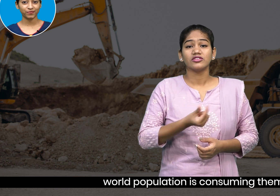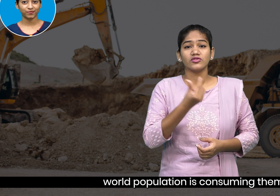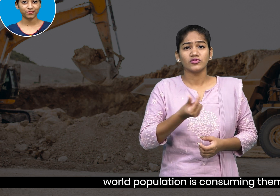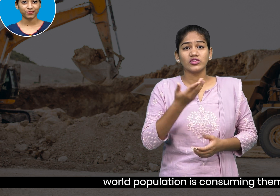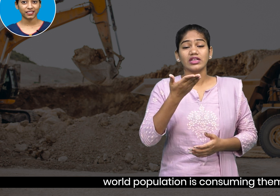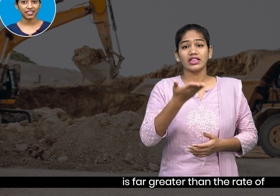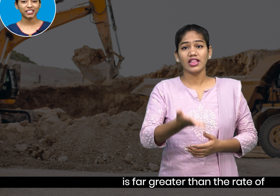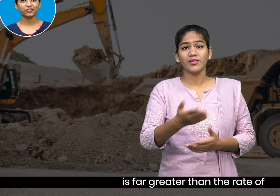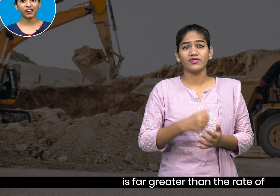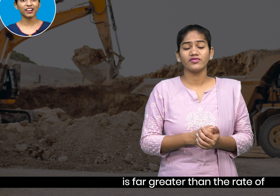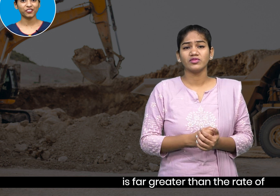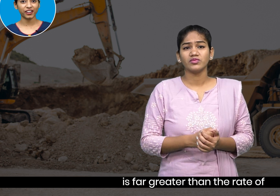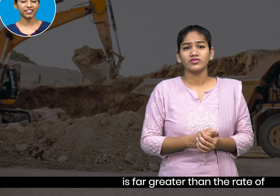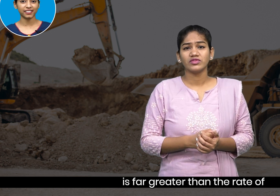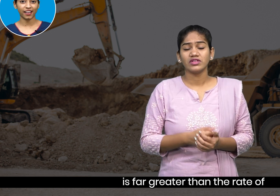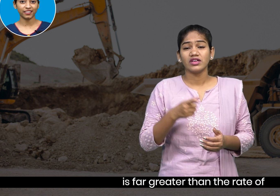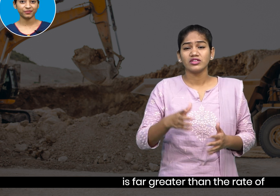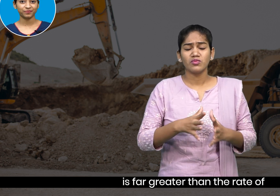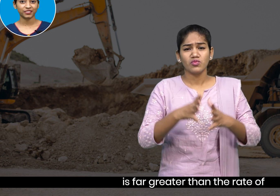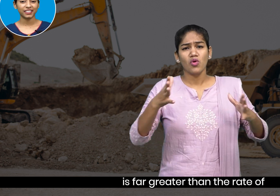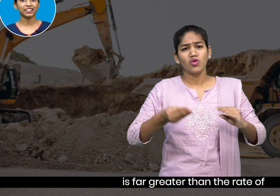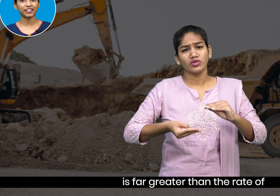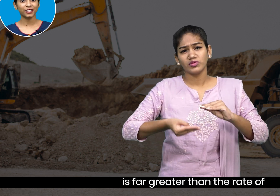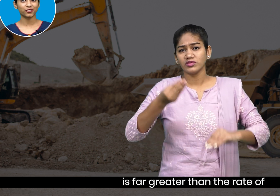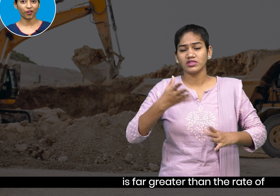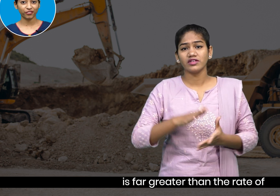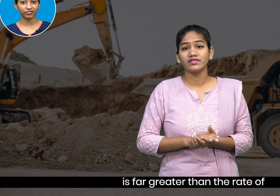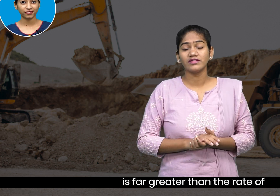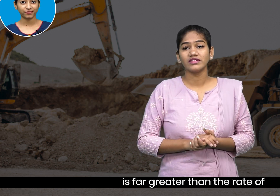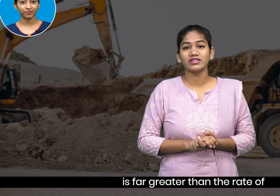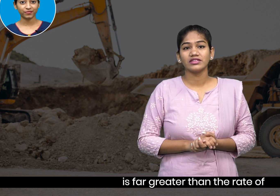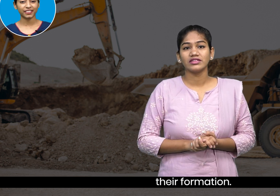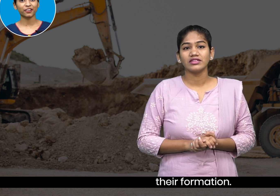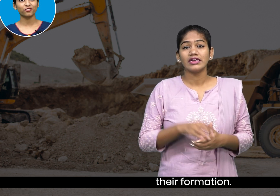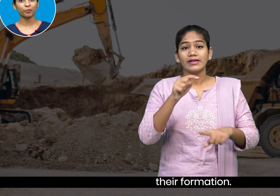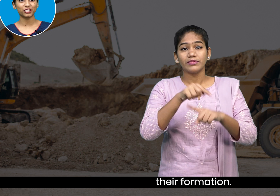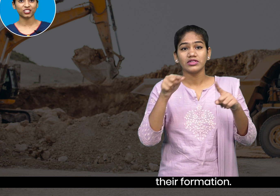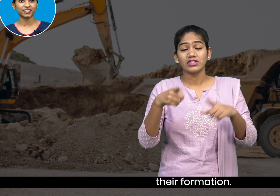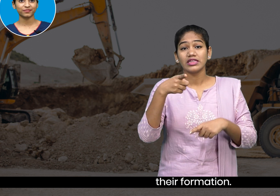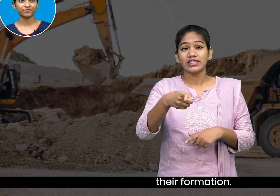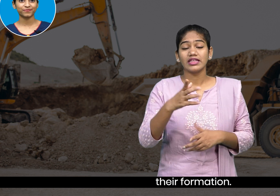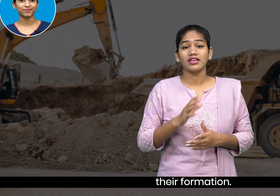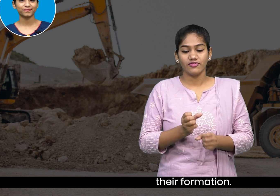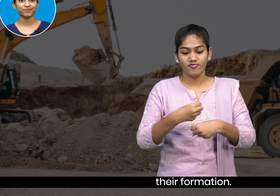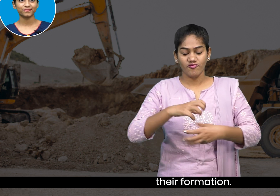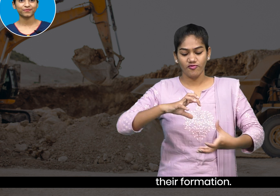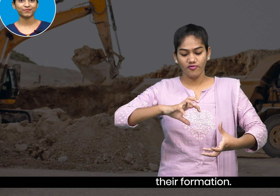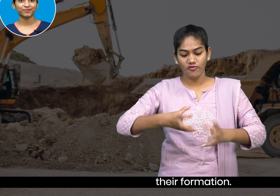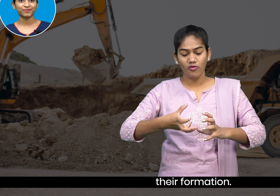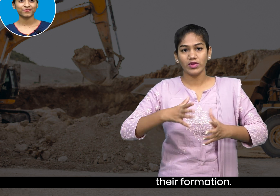them is far greater than the rate of their formation.